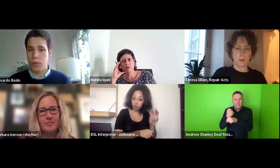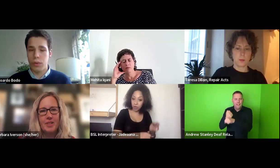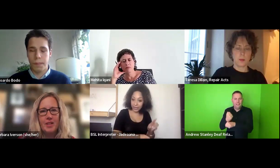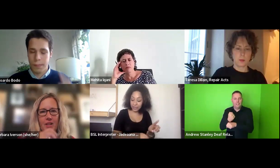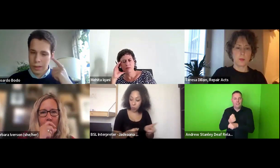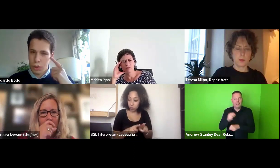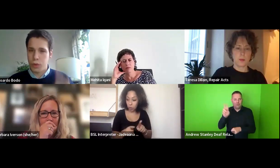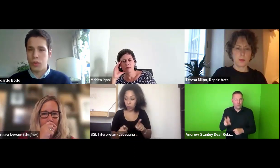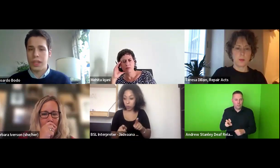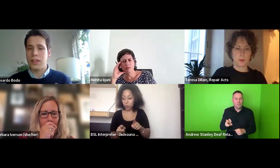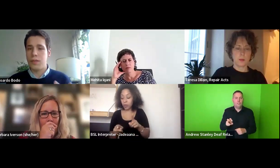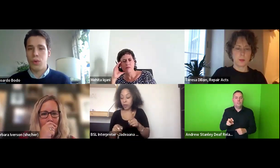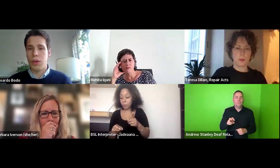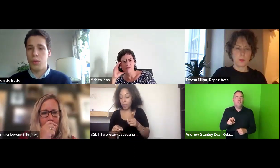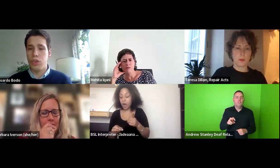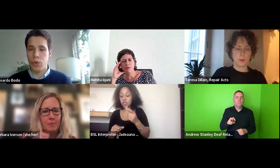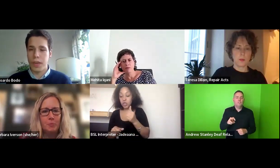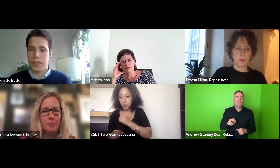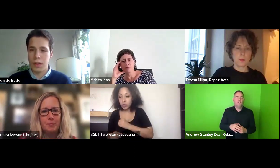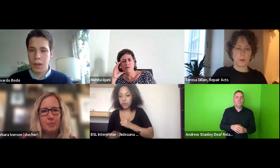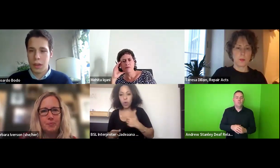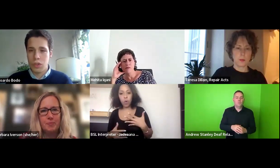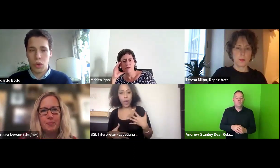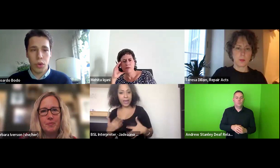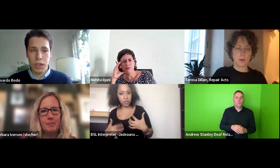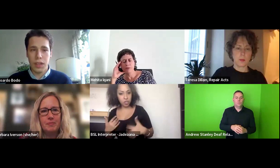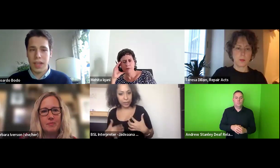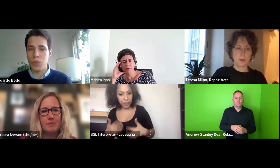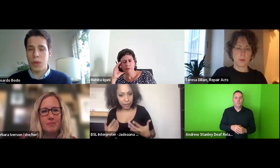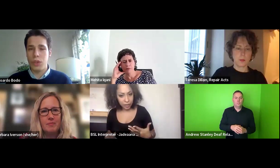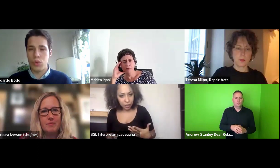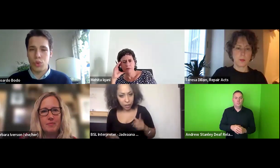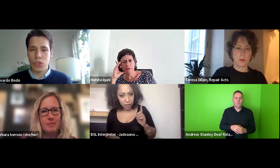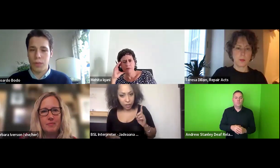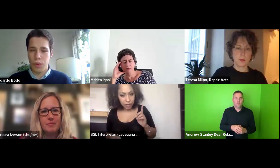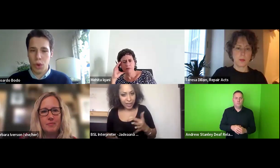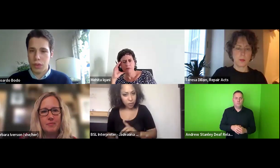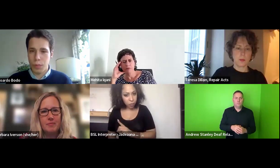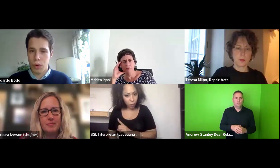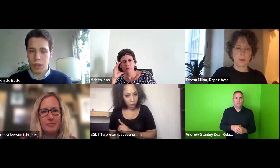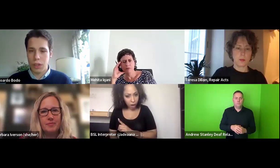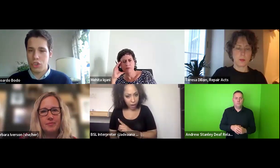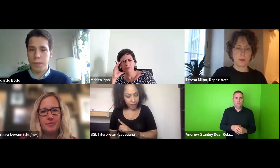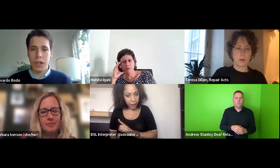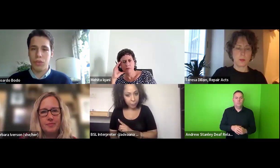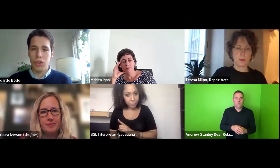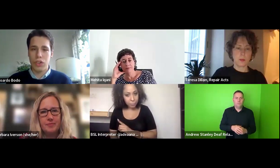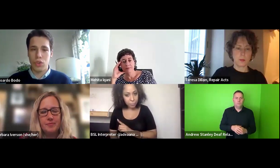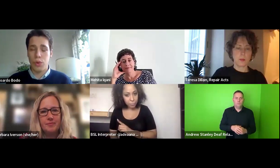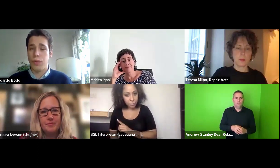for not photovoltaics, for wind turbines. So indeed, that's why we need to choose if we want more